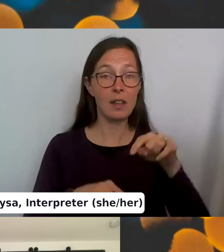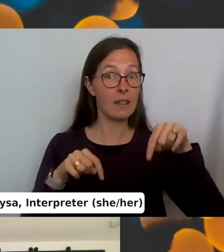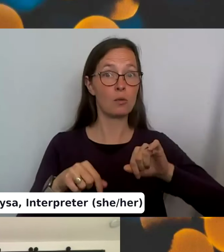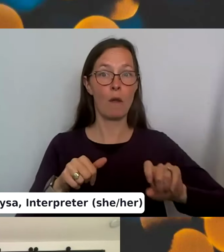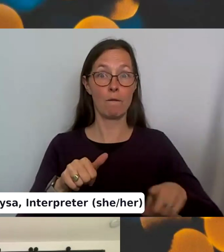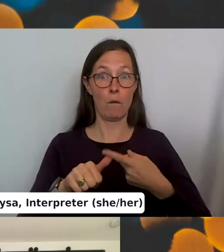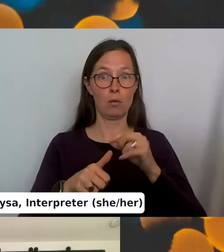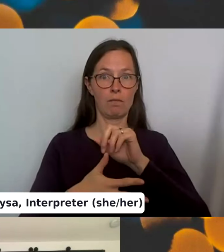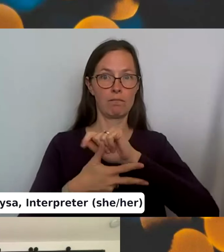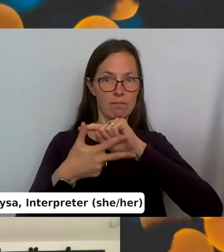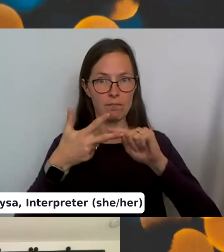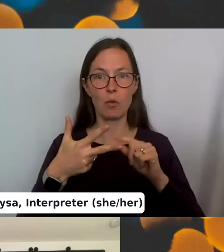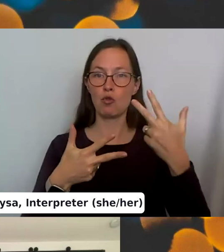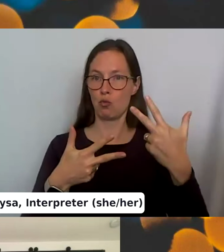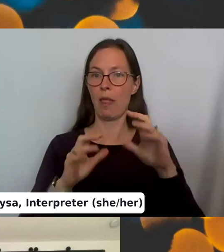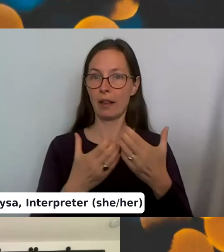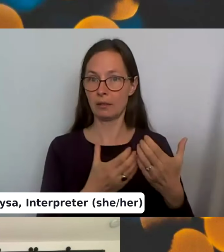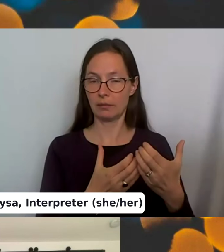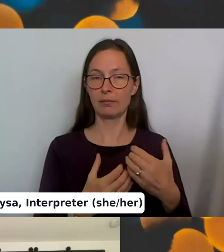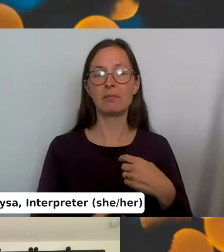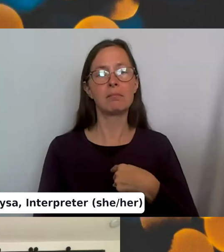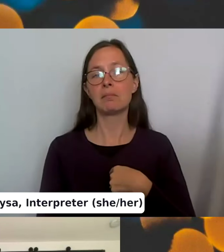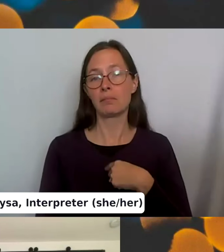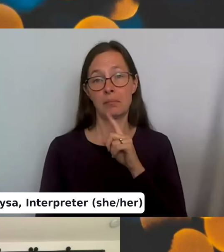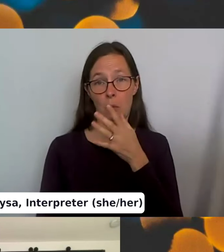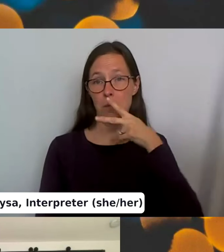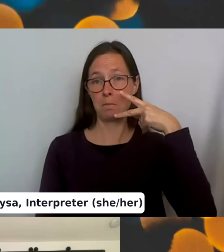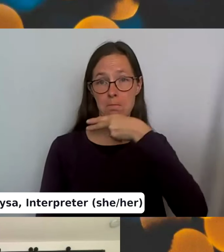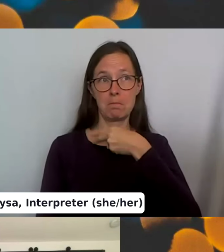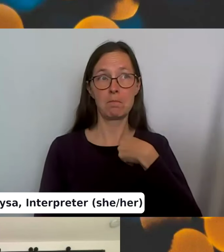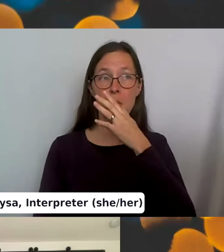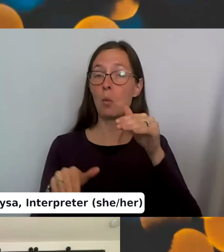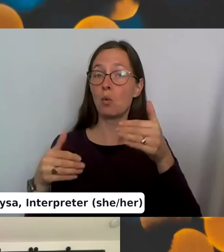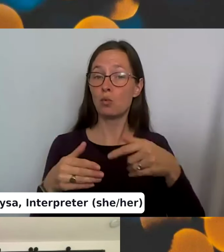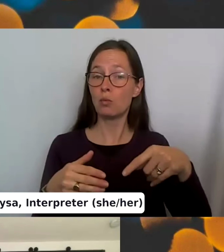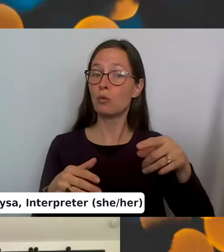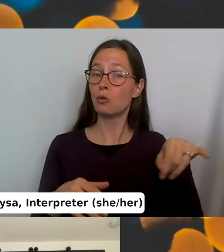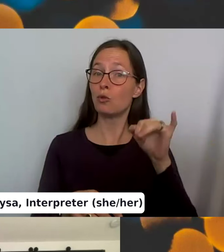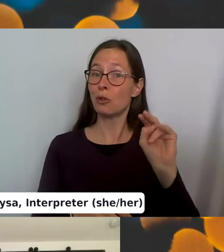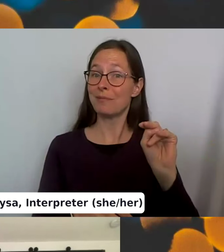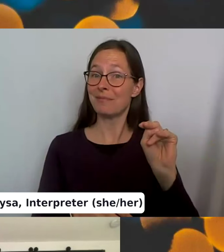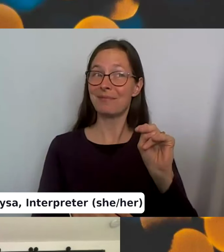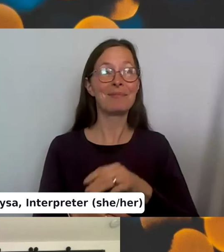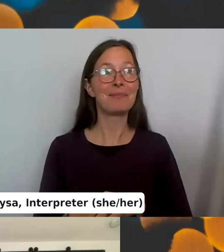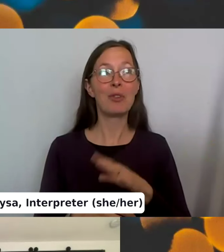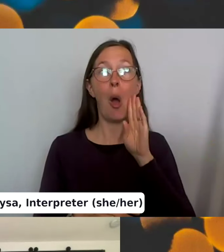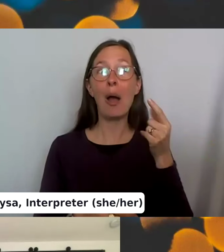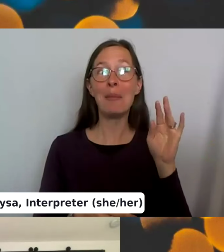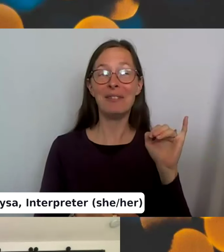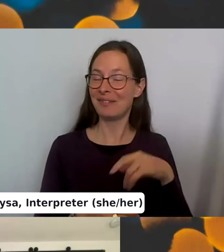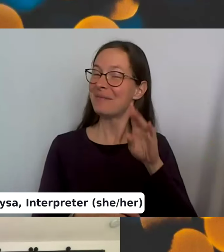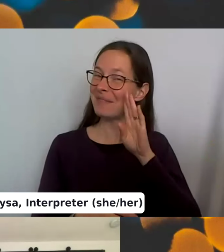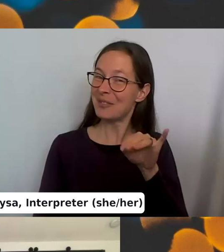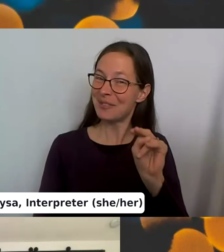classes. So I'm not going to talk much more, but I'm going to introduce Jin. Hello, Gabby. Hi, Jin.